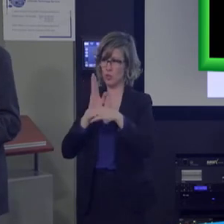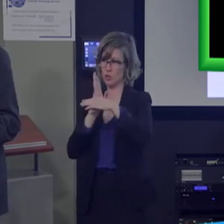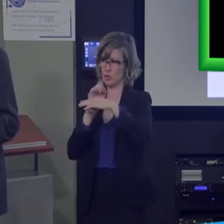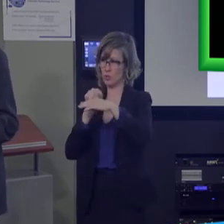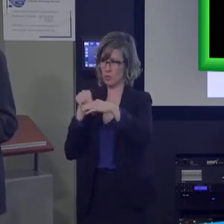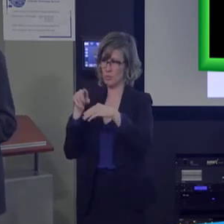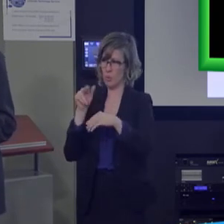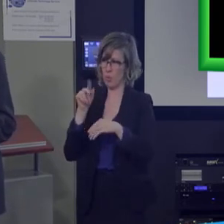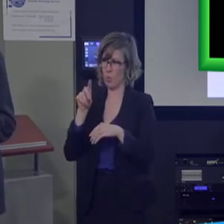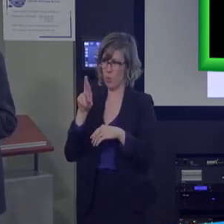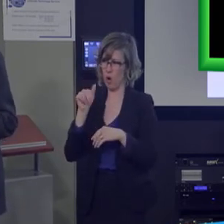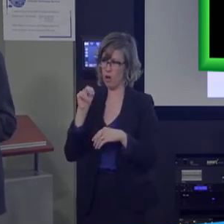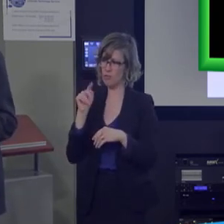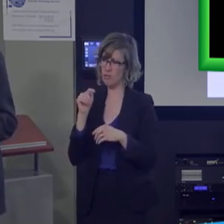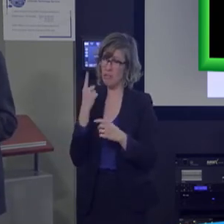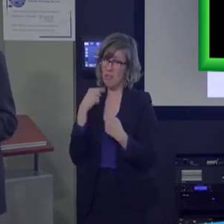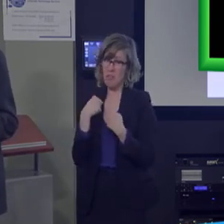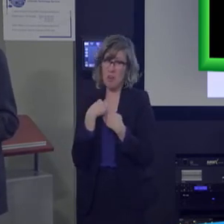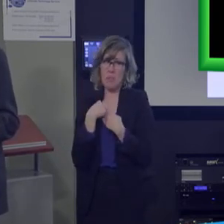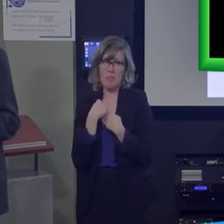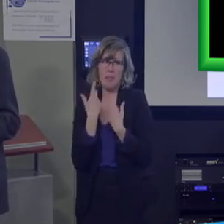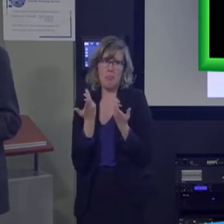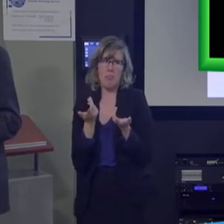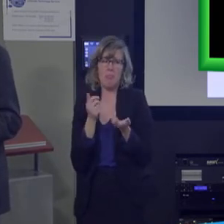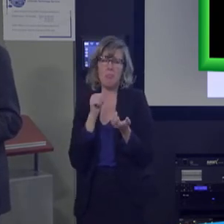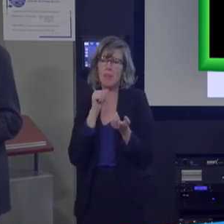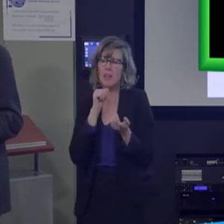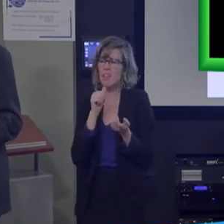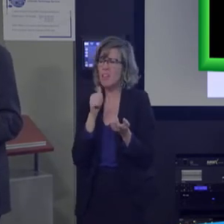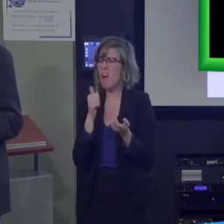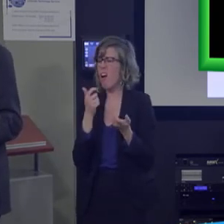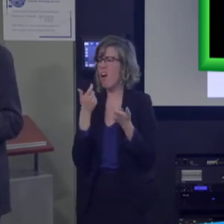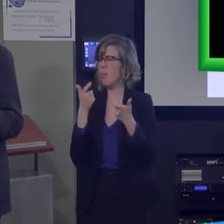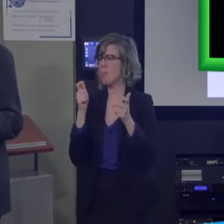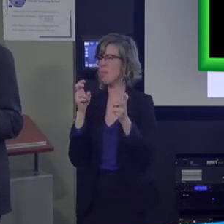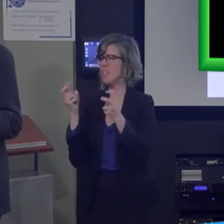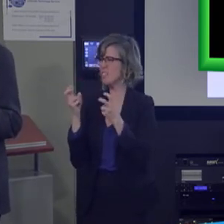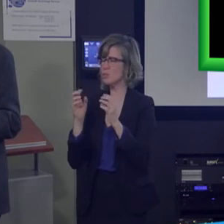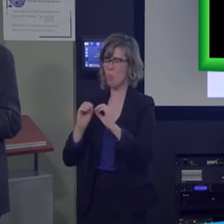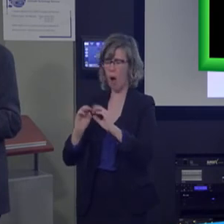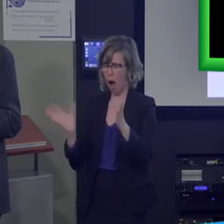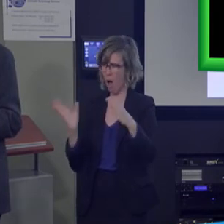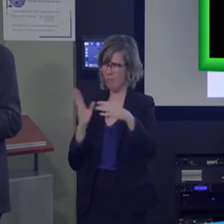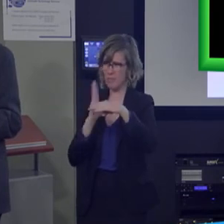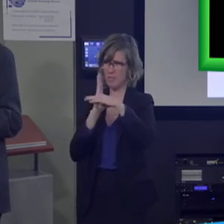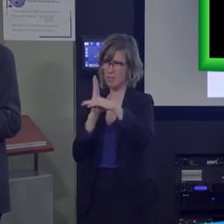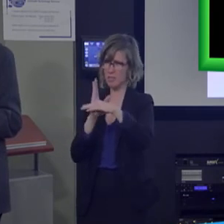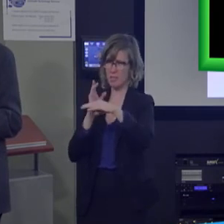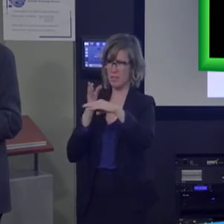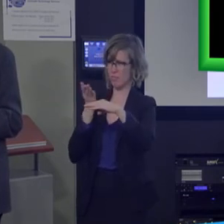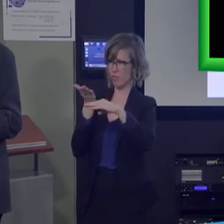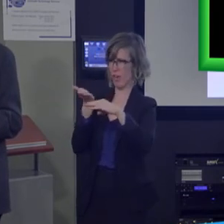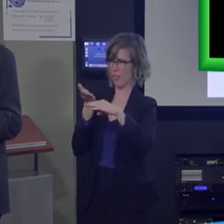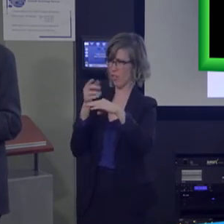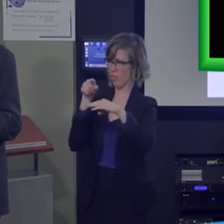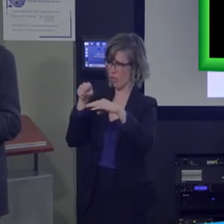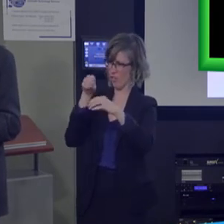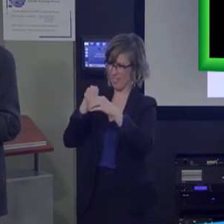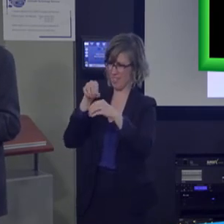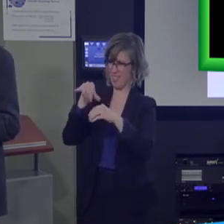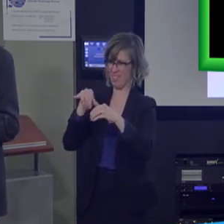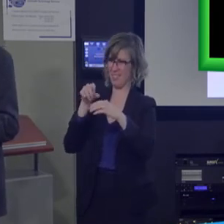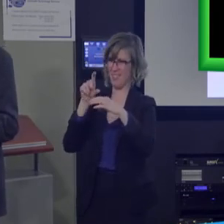It's really not much of in my mind, it's not much of an issue. It clearly belongs right in this Pasteur's